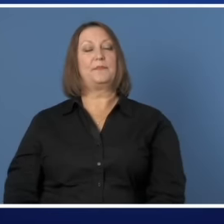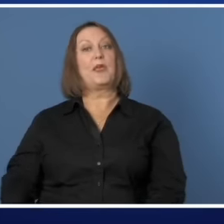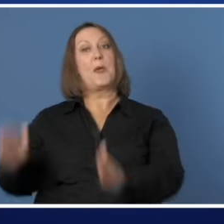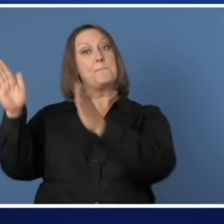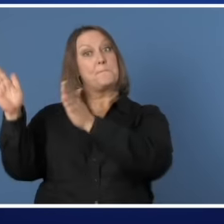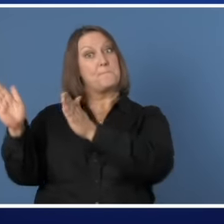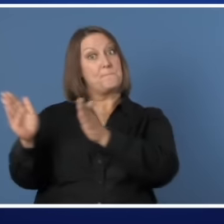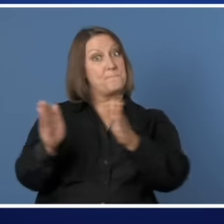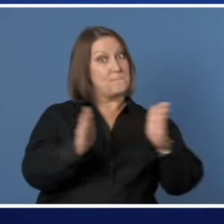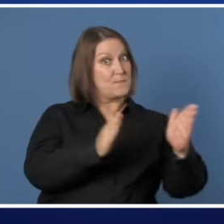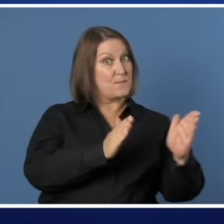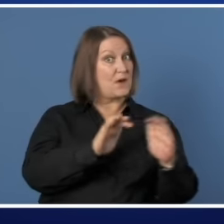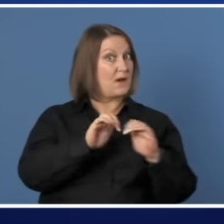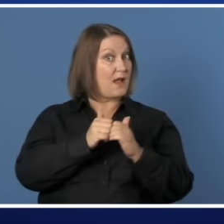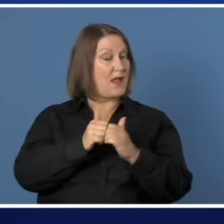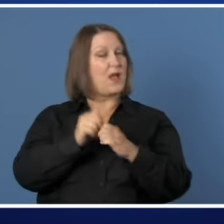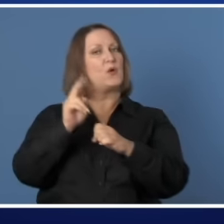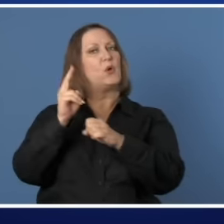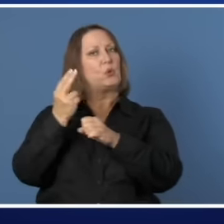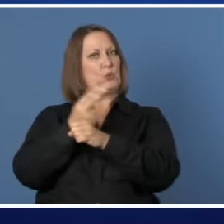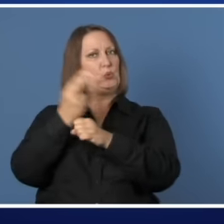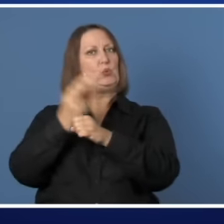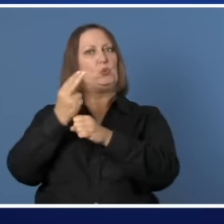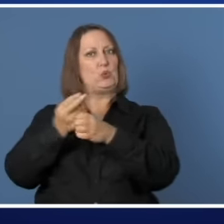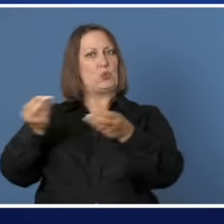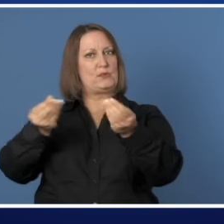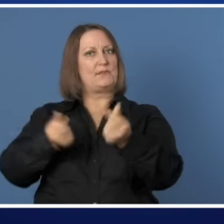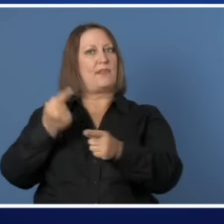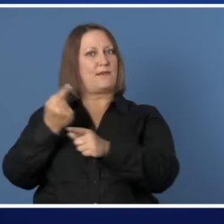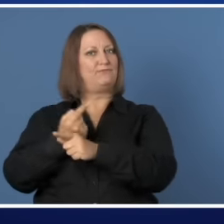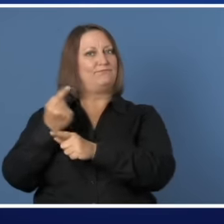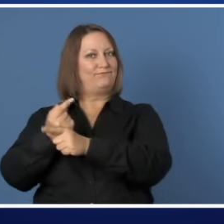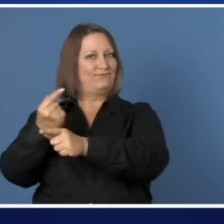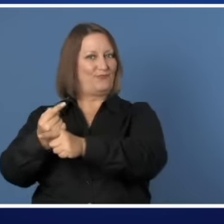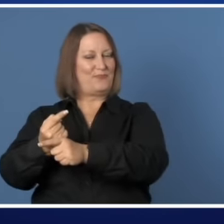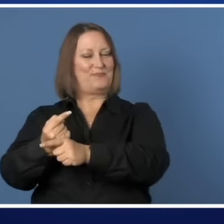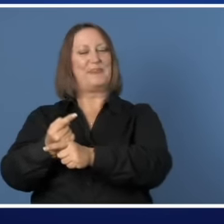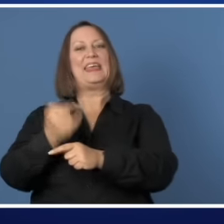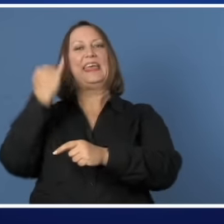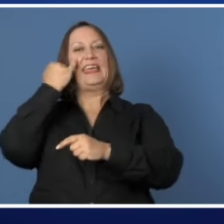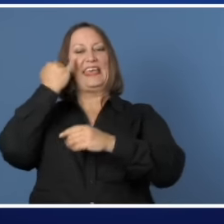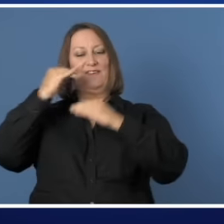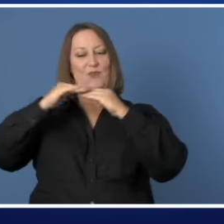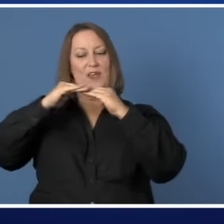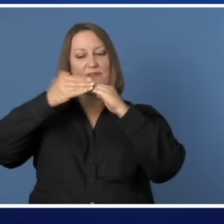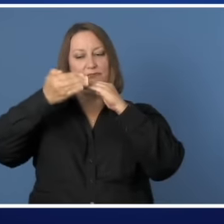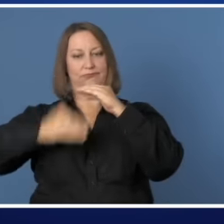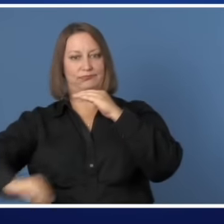Prepare for landslides by following proper land use procedures.